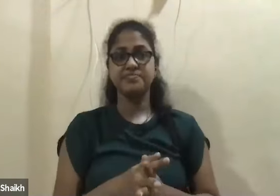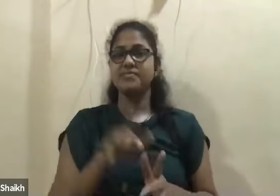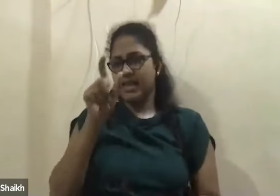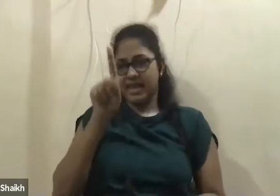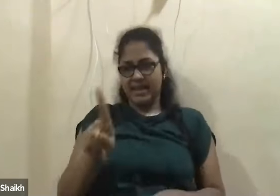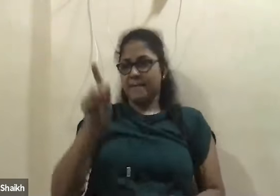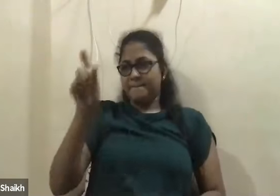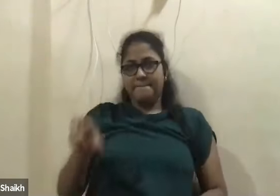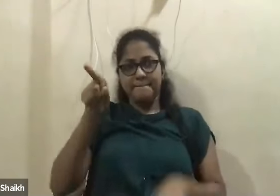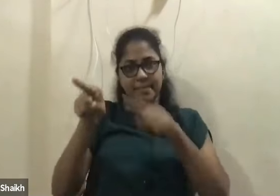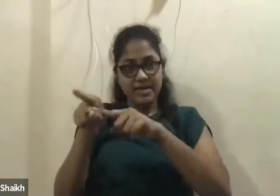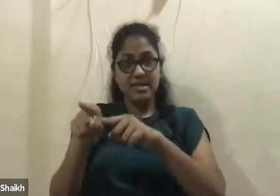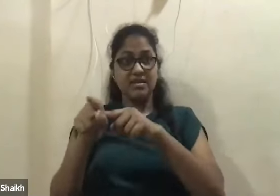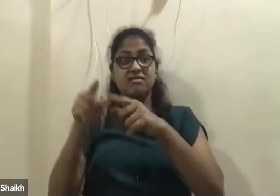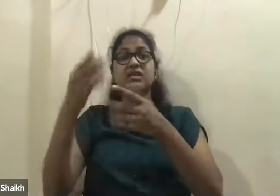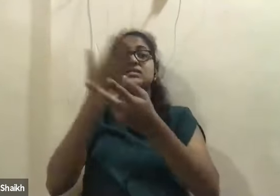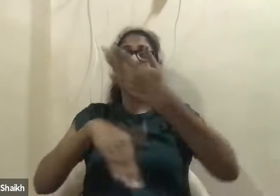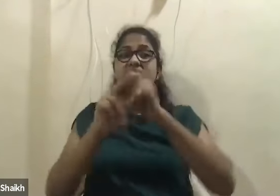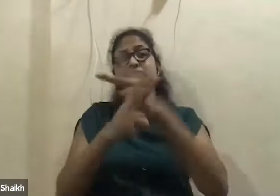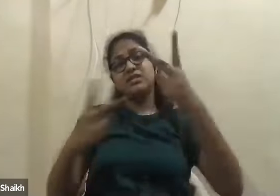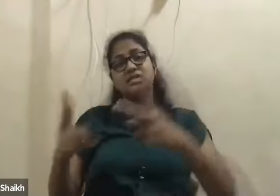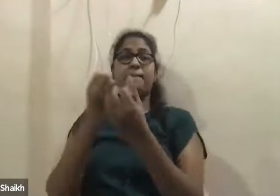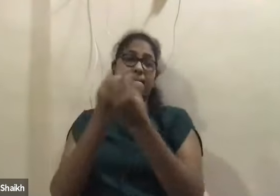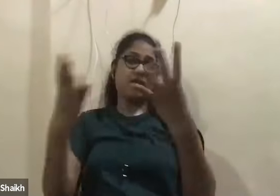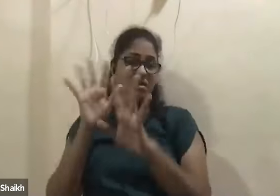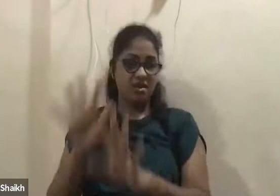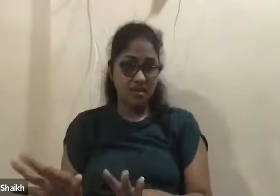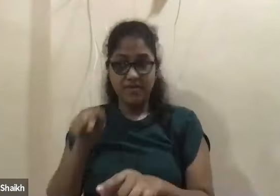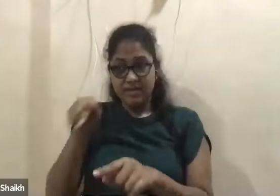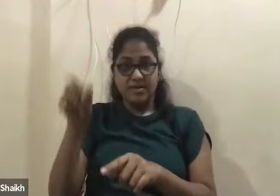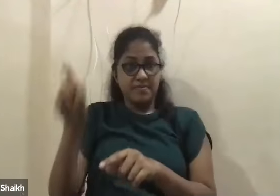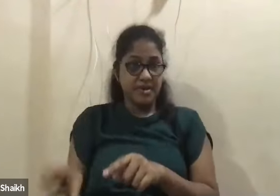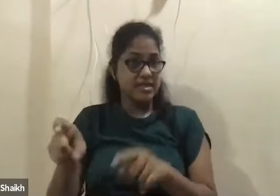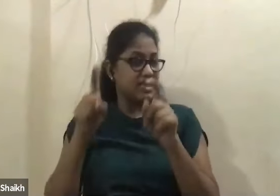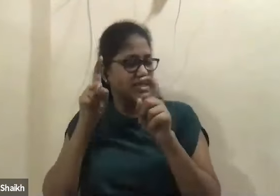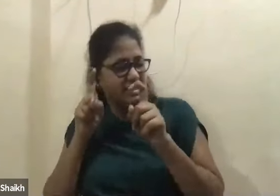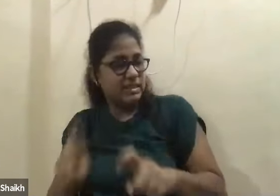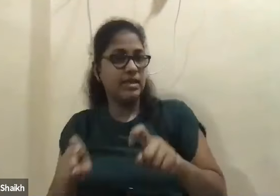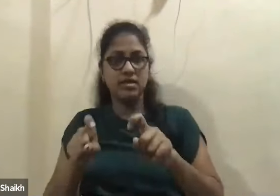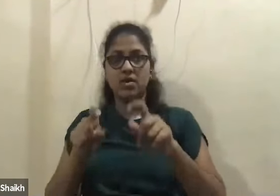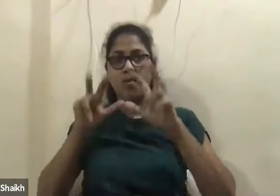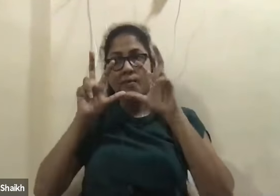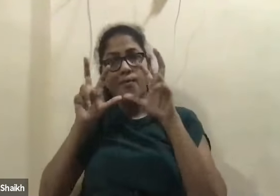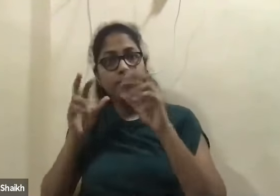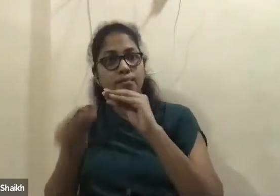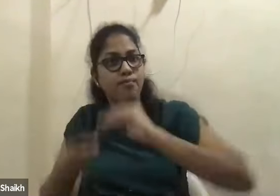has got multiple disabilities or needs a lot of special